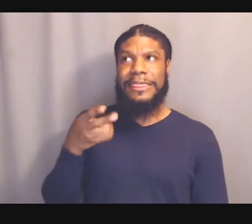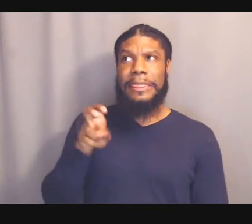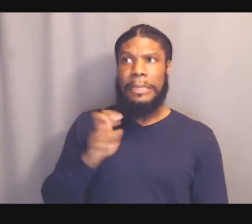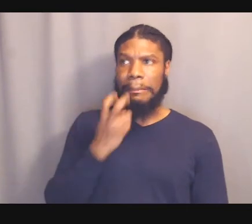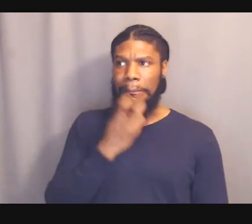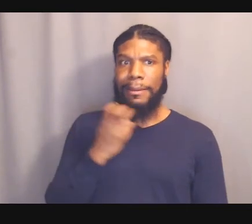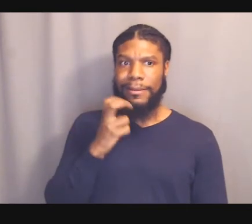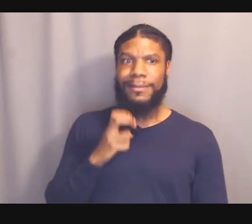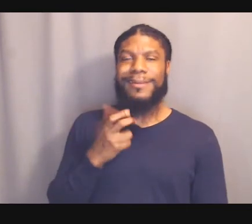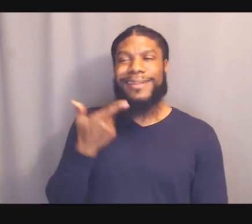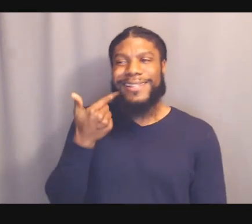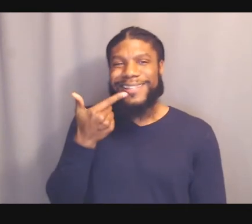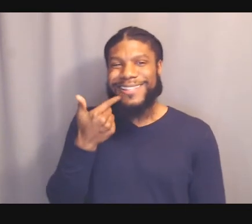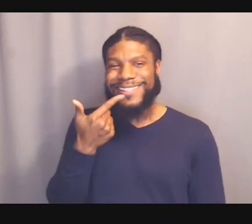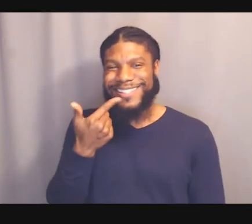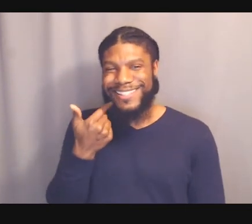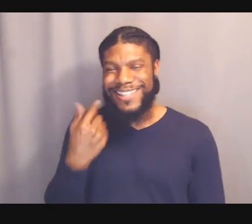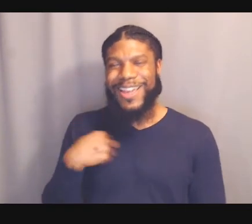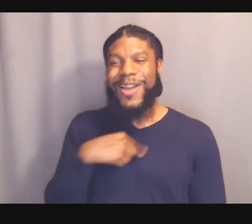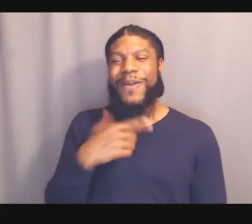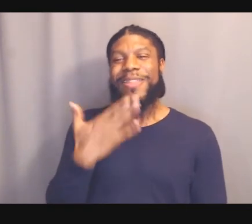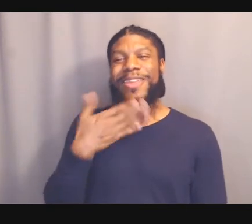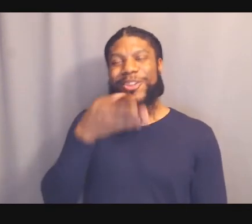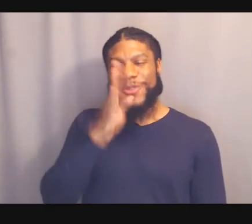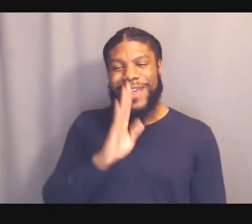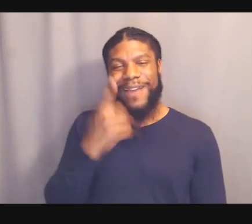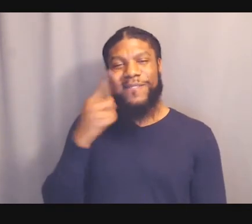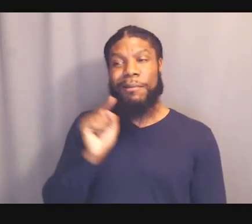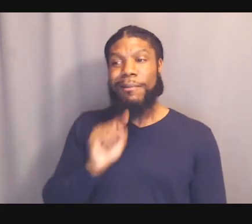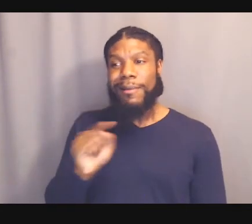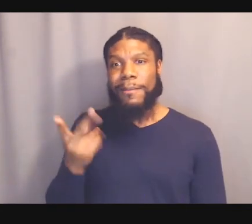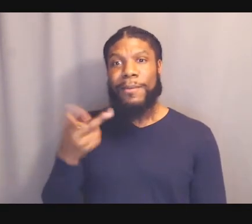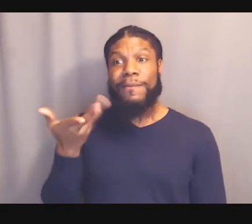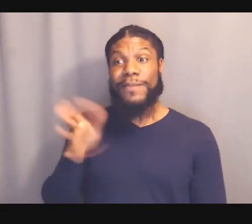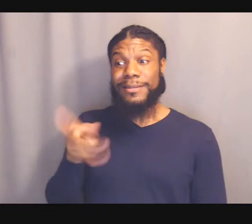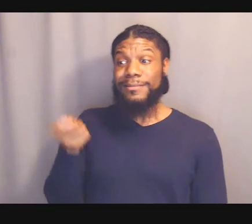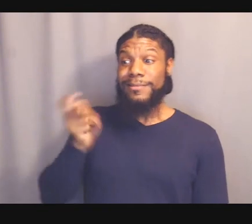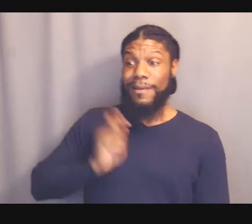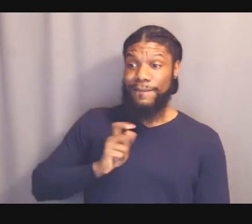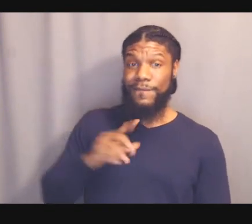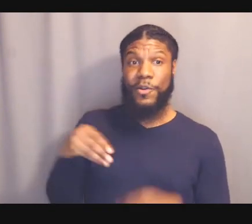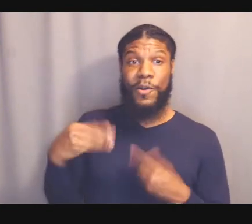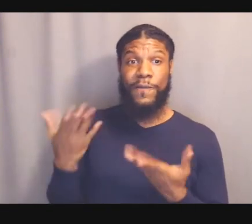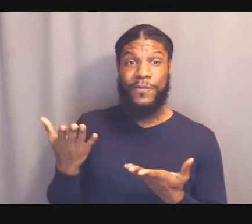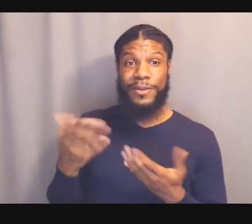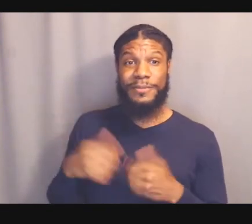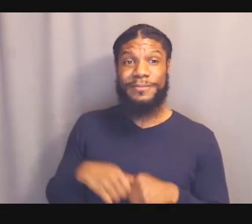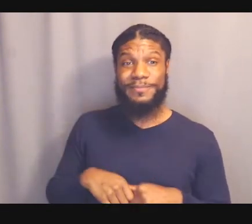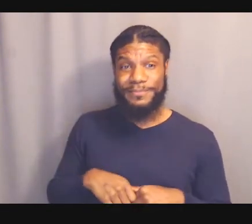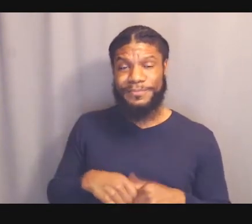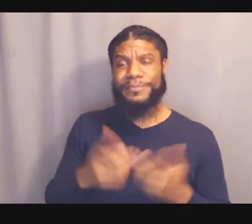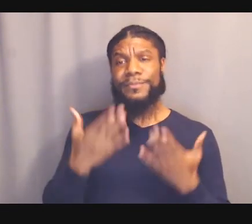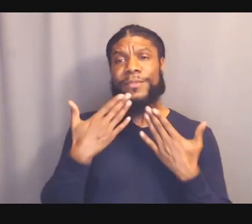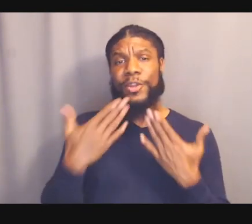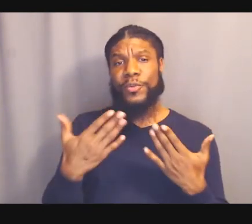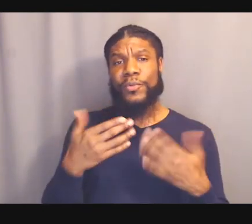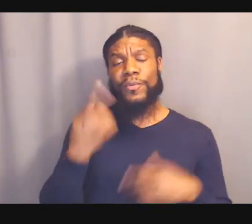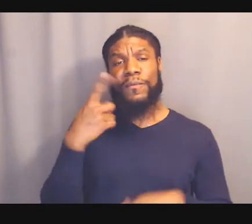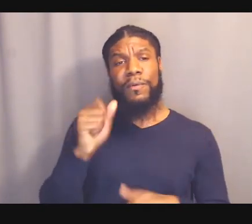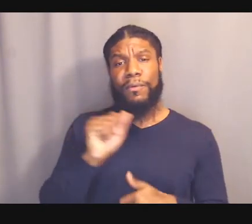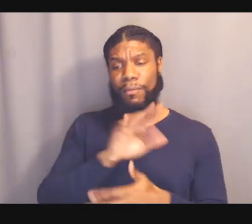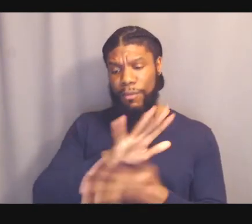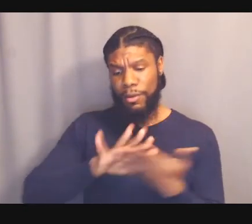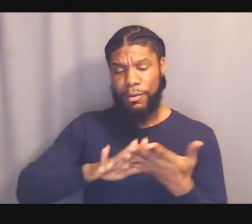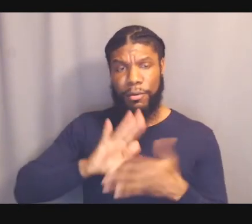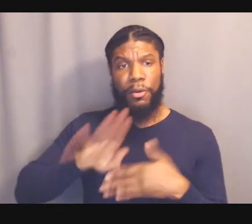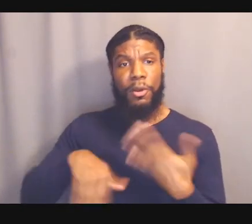tithed. We thank you, God, for those who gave an offering. We thank you for all those who